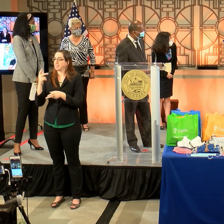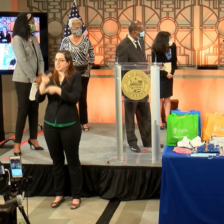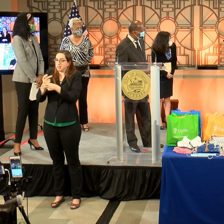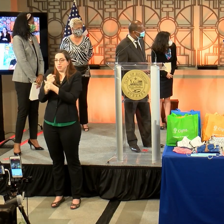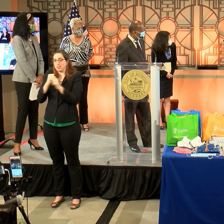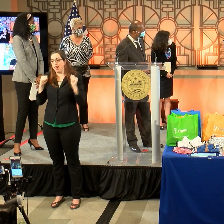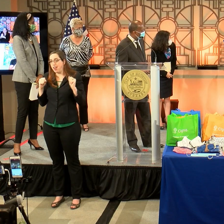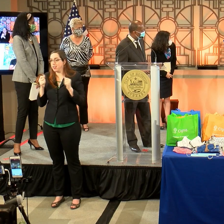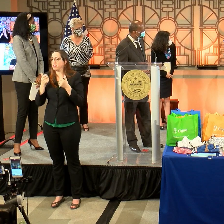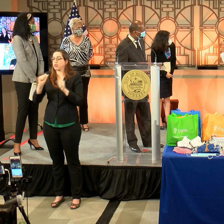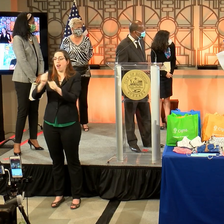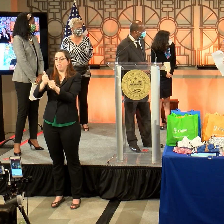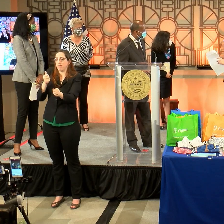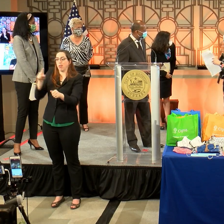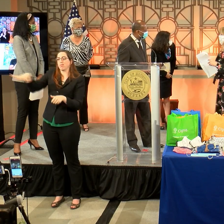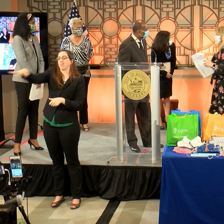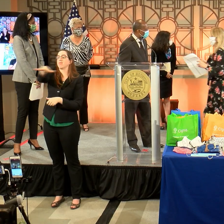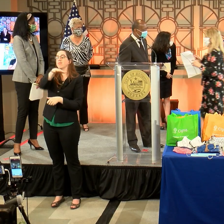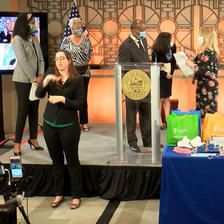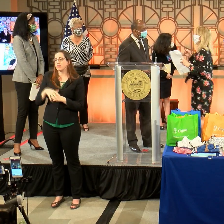and try to avoid the situation.